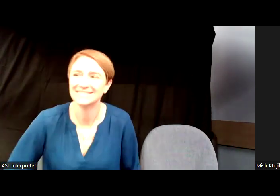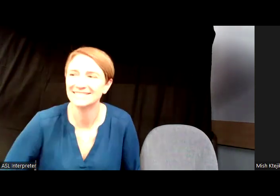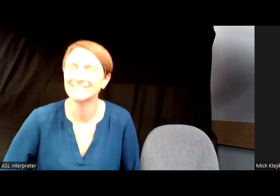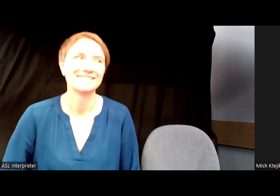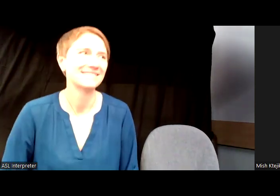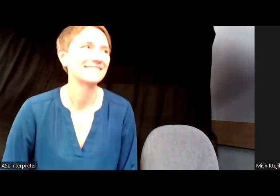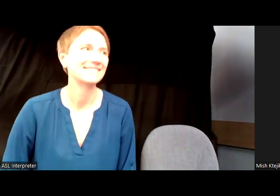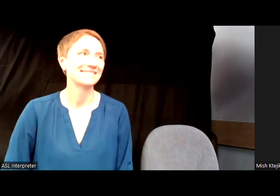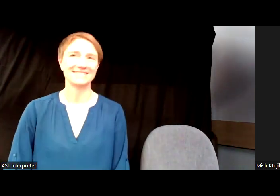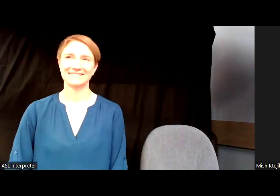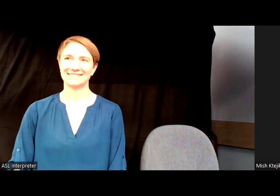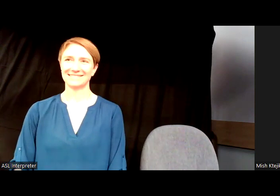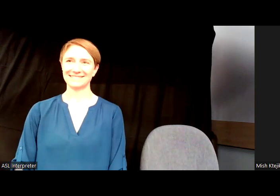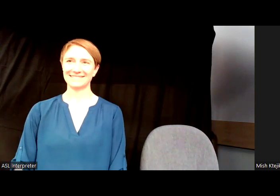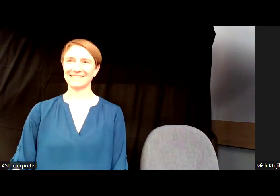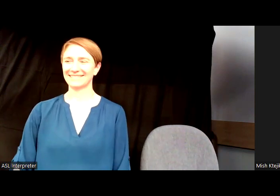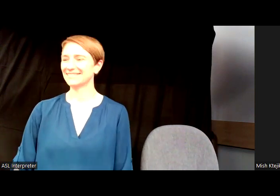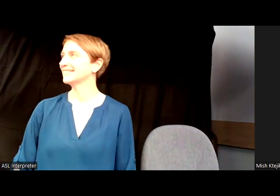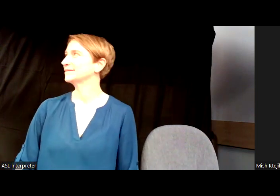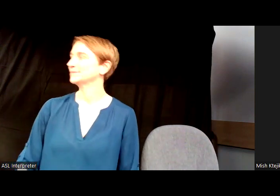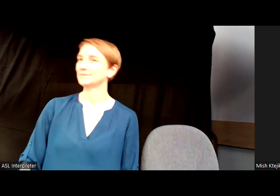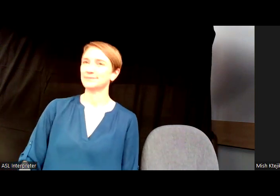Okay, you're here. Yes, I'm here.